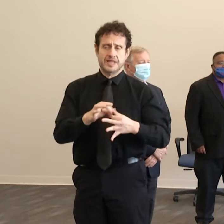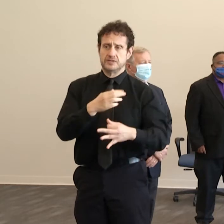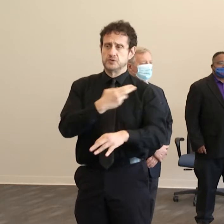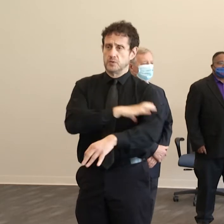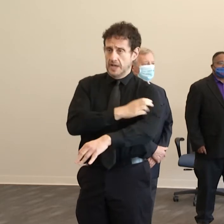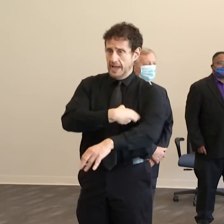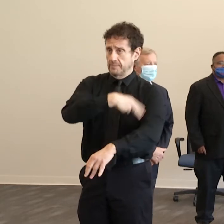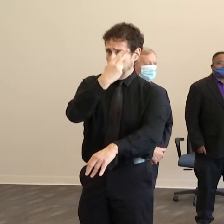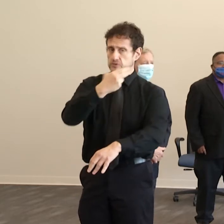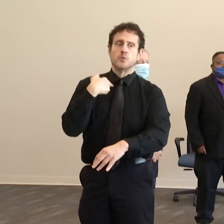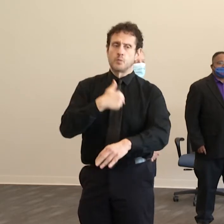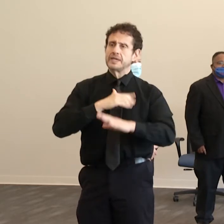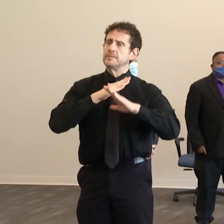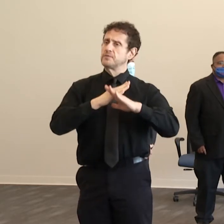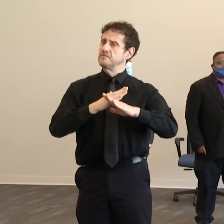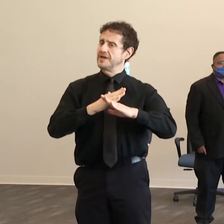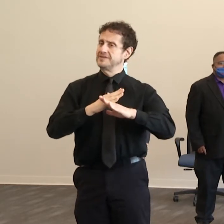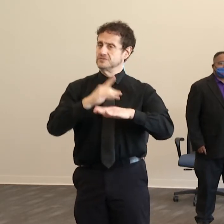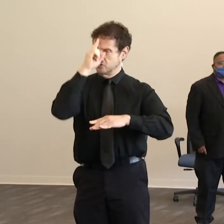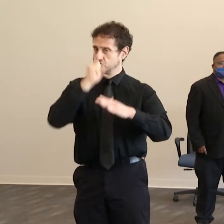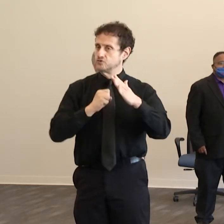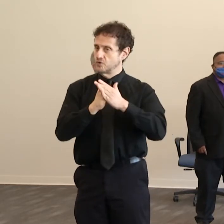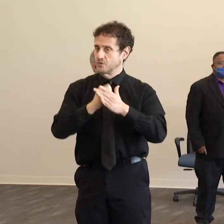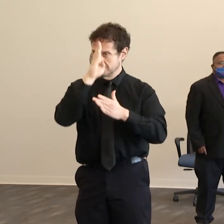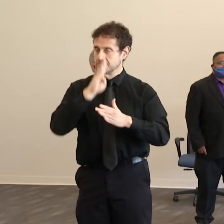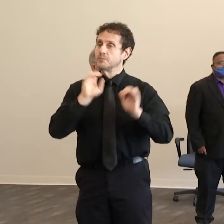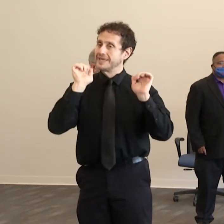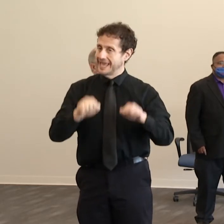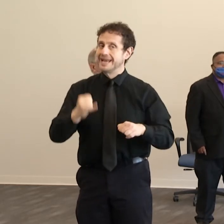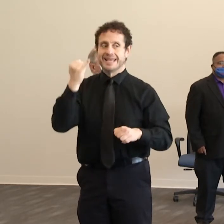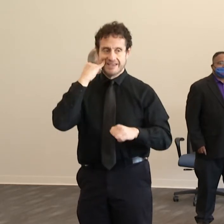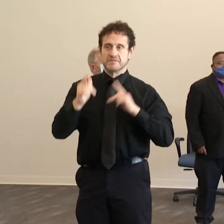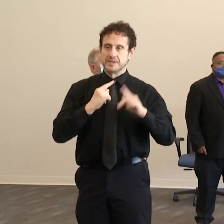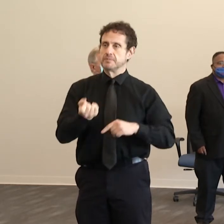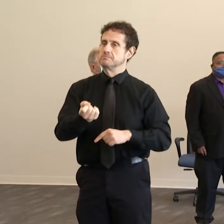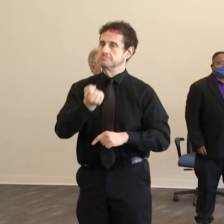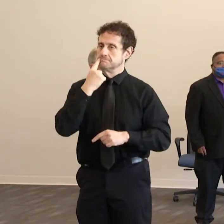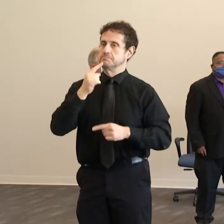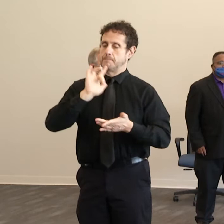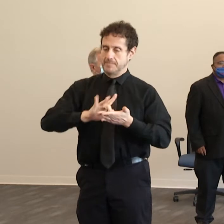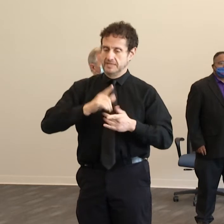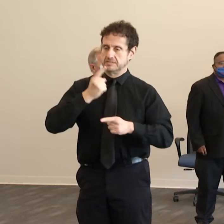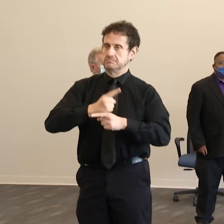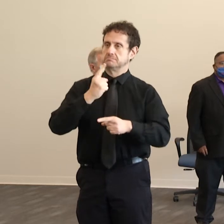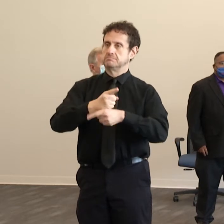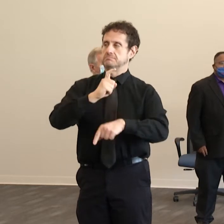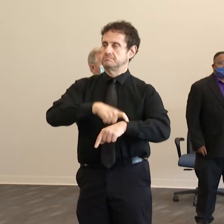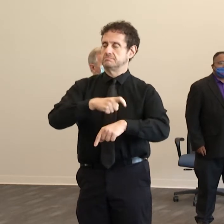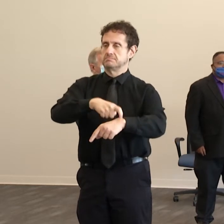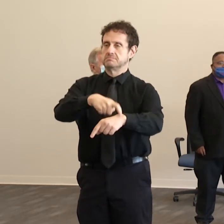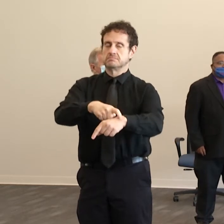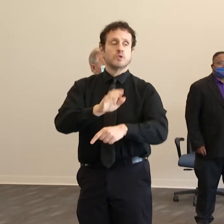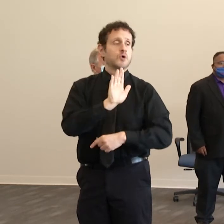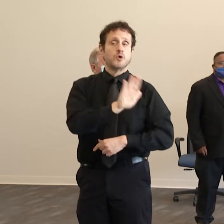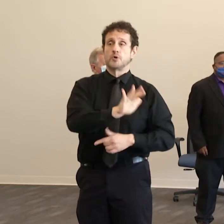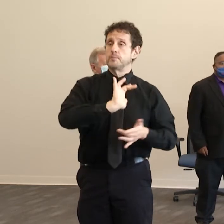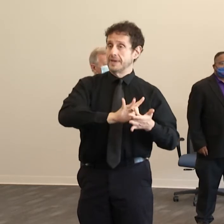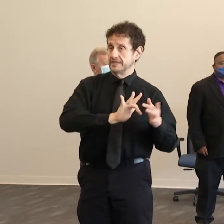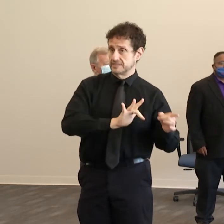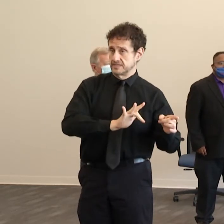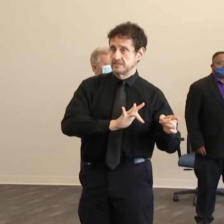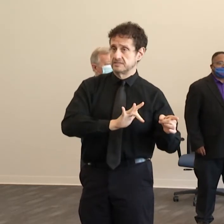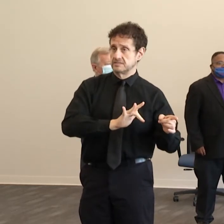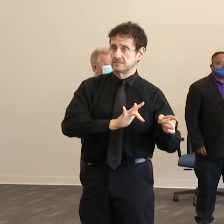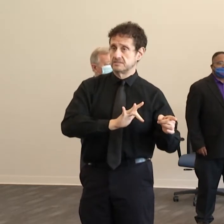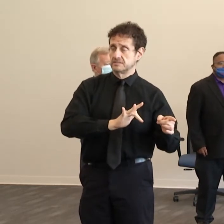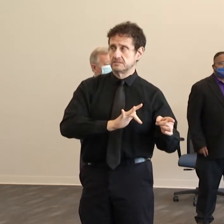to the American Heart Association and the American Stroke Association. Mrs. Moore's medications were one of many in the United States